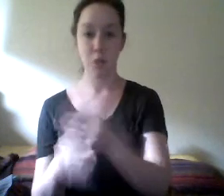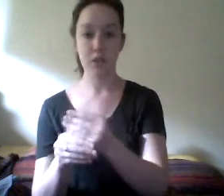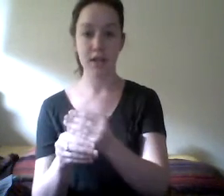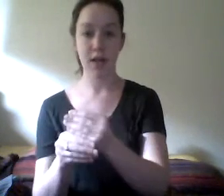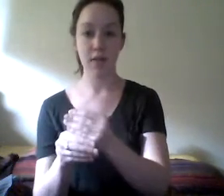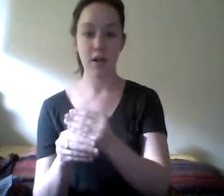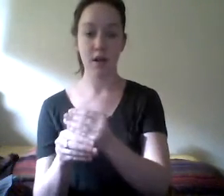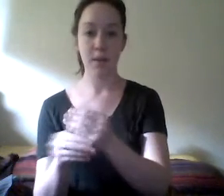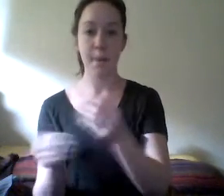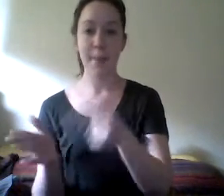case,